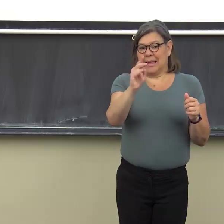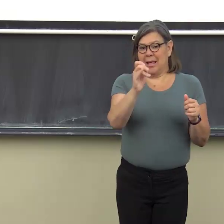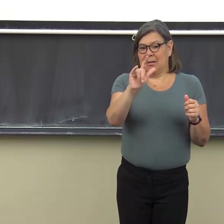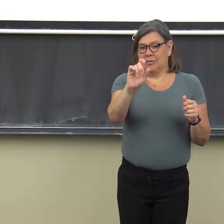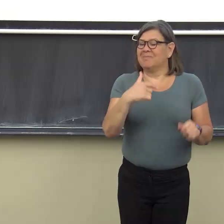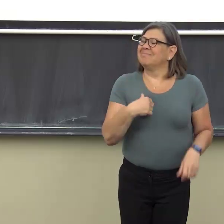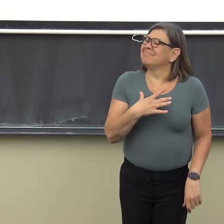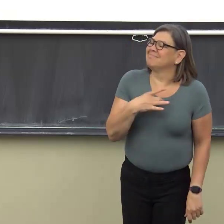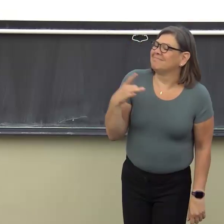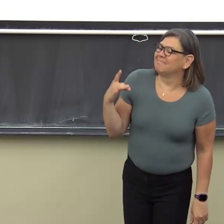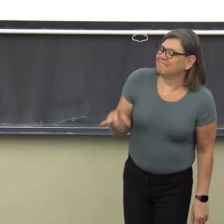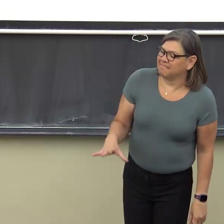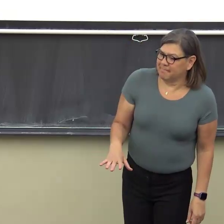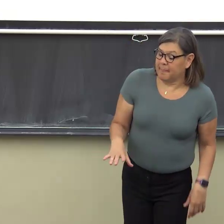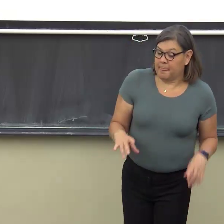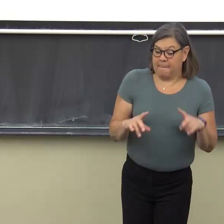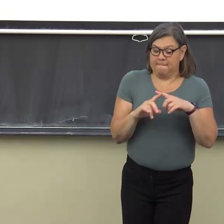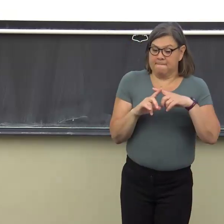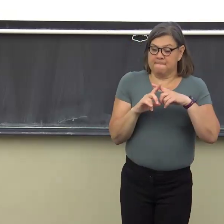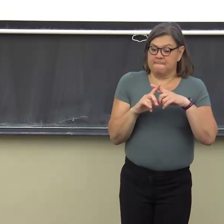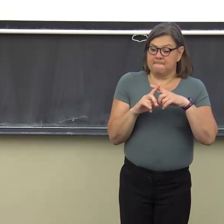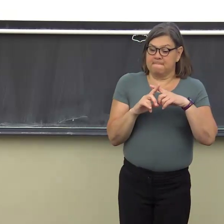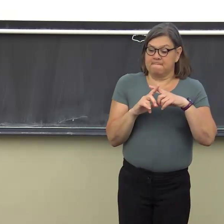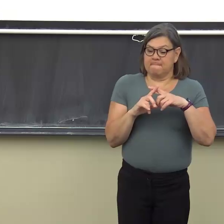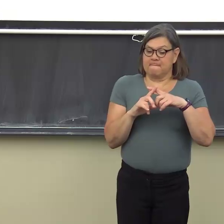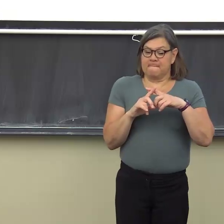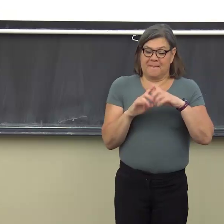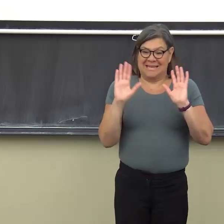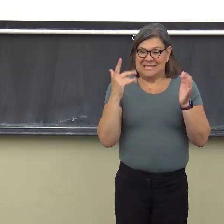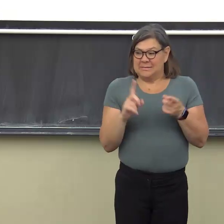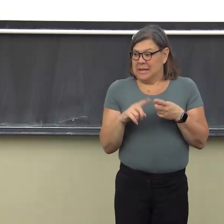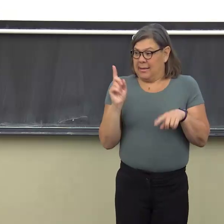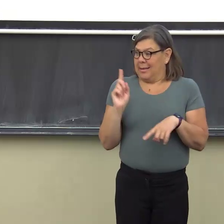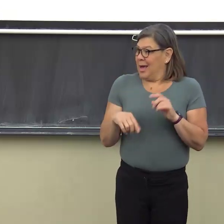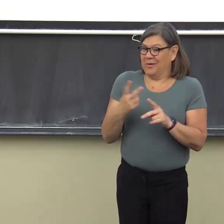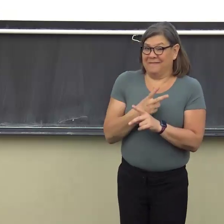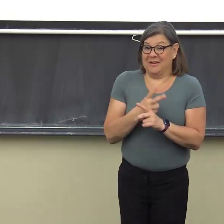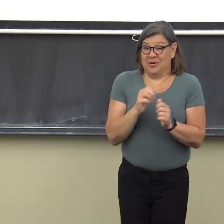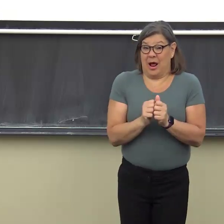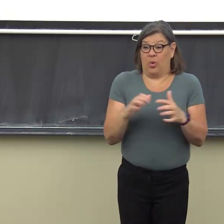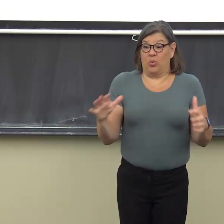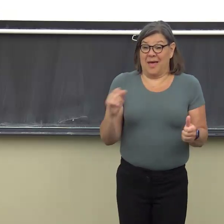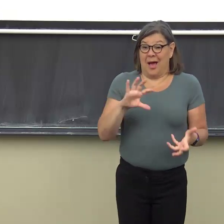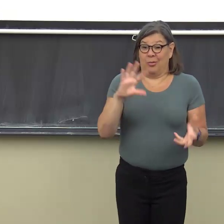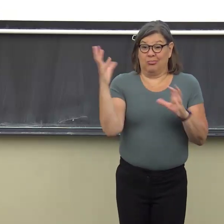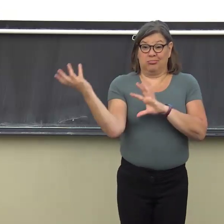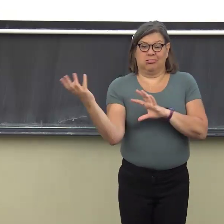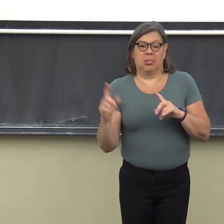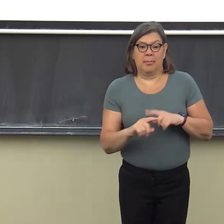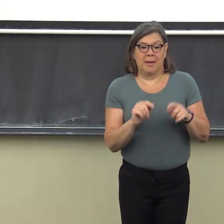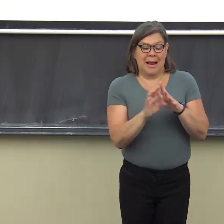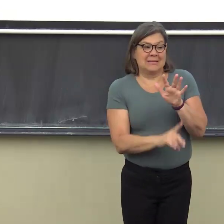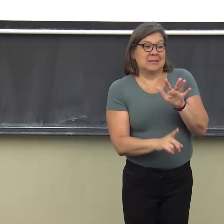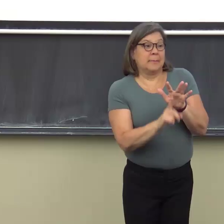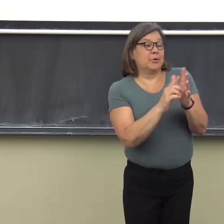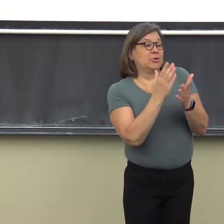I can say with a depth that seems like such a, like, can't we get it together proactively? But so just as an emergent piece of